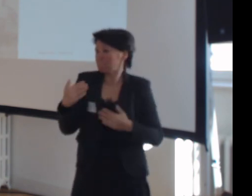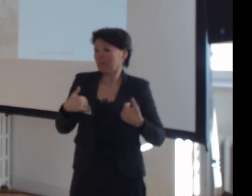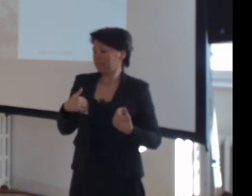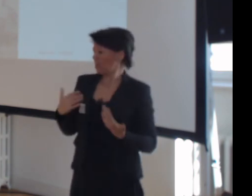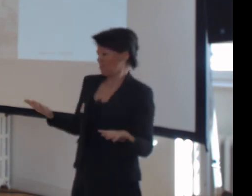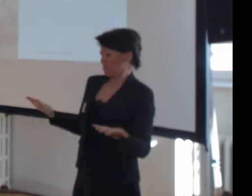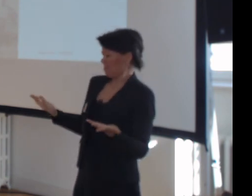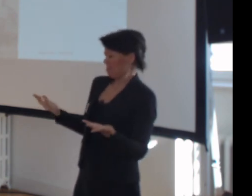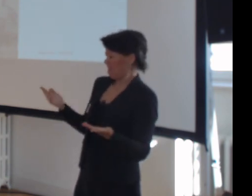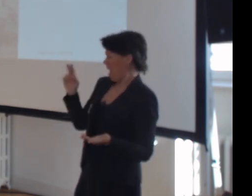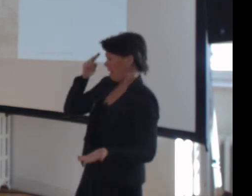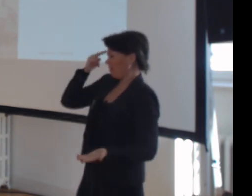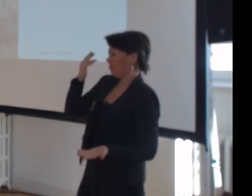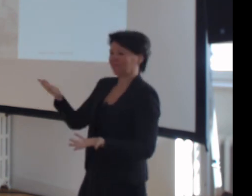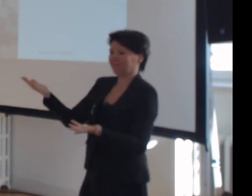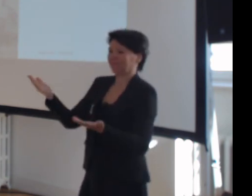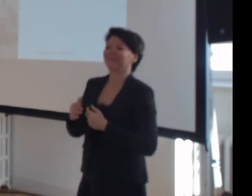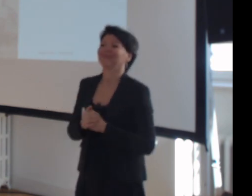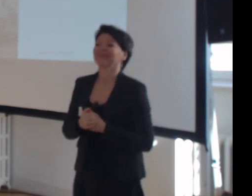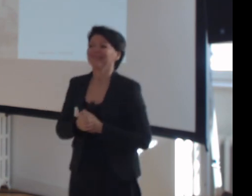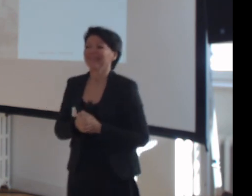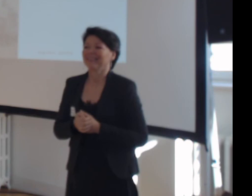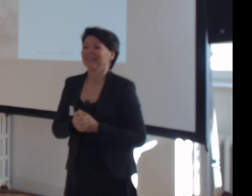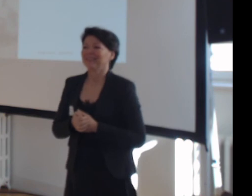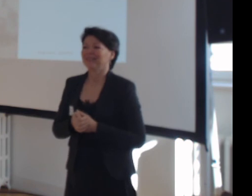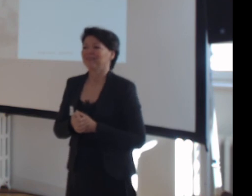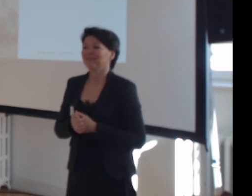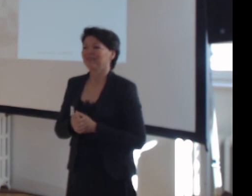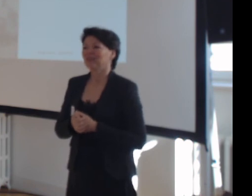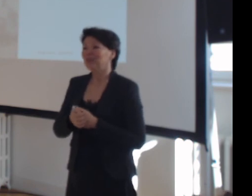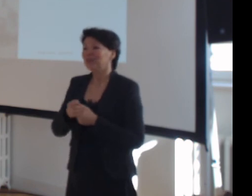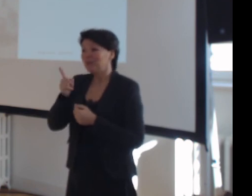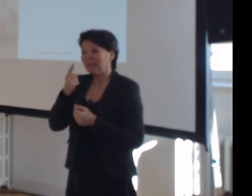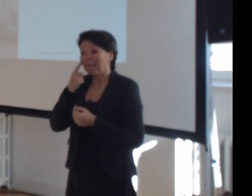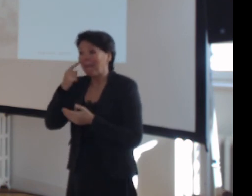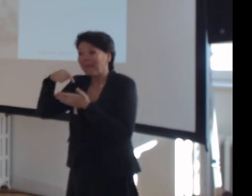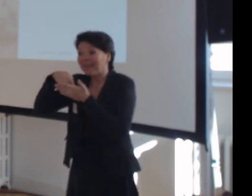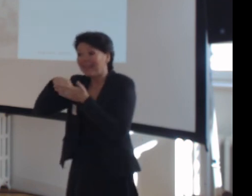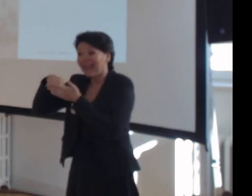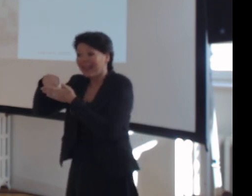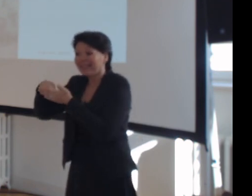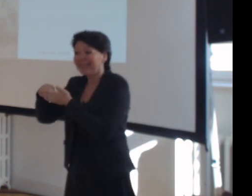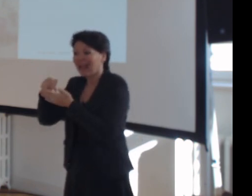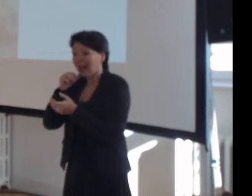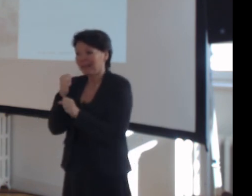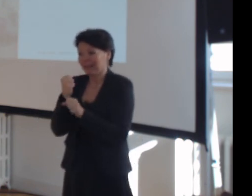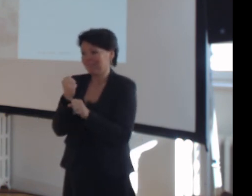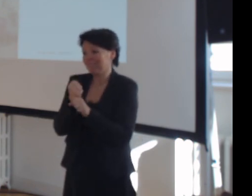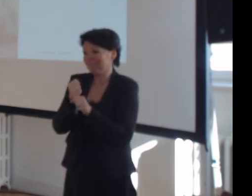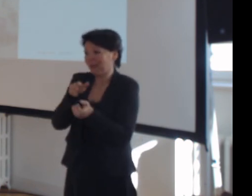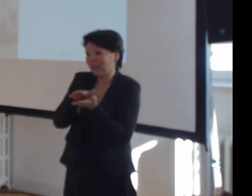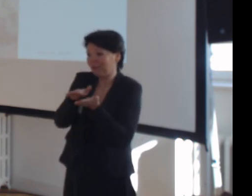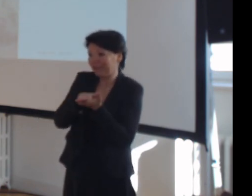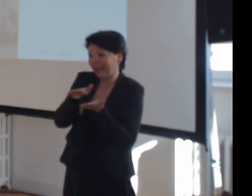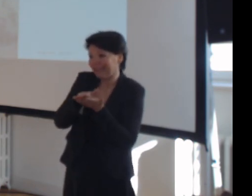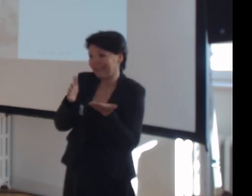ring a bell. So you need such a detail actually only to make the publication not